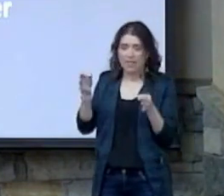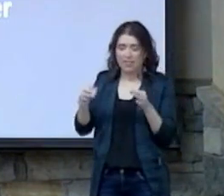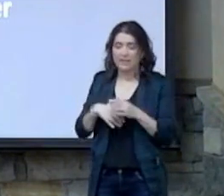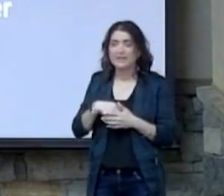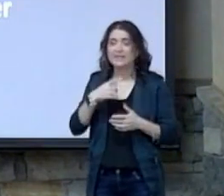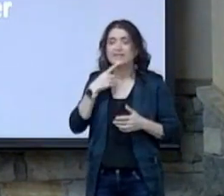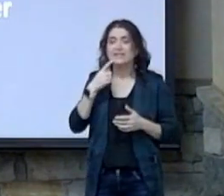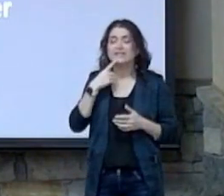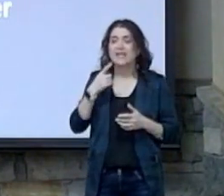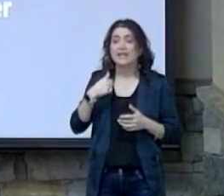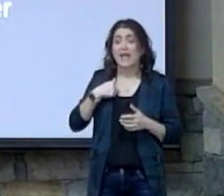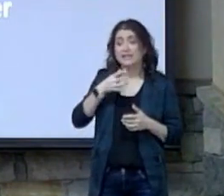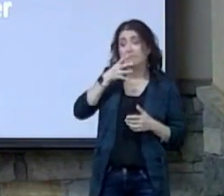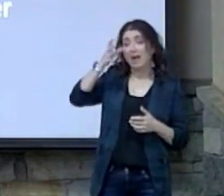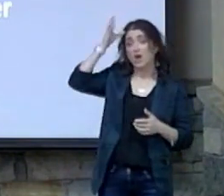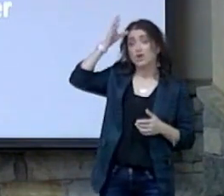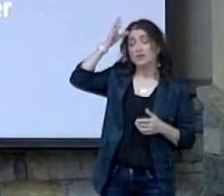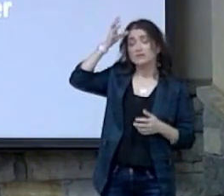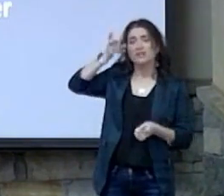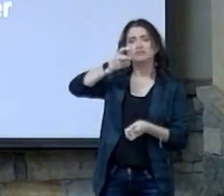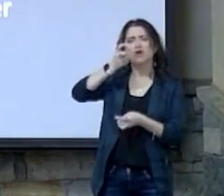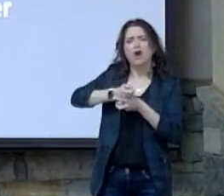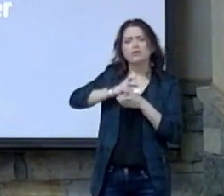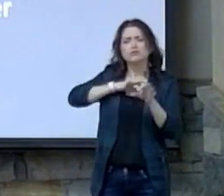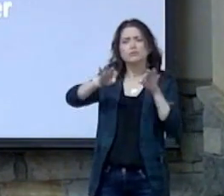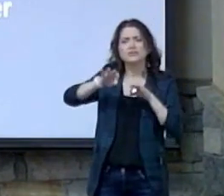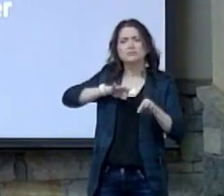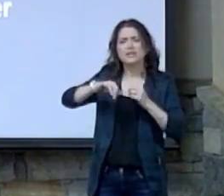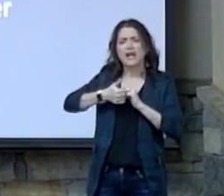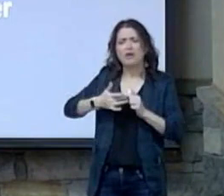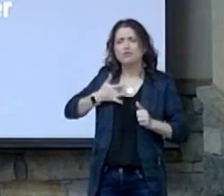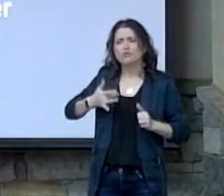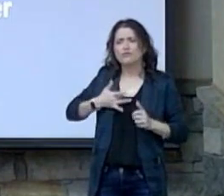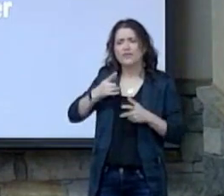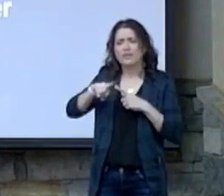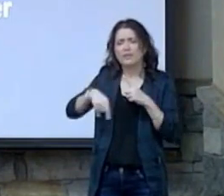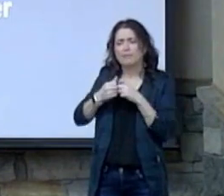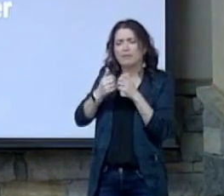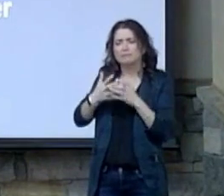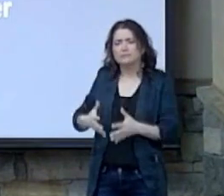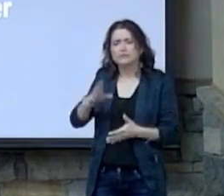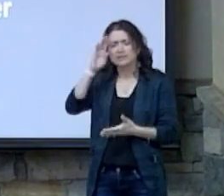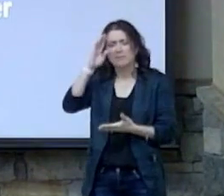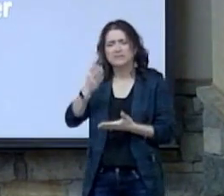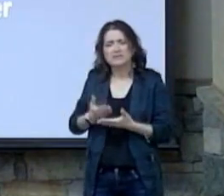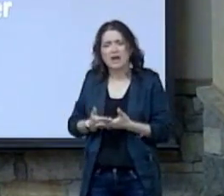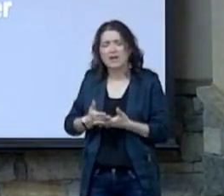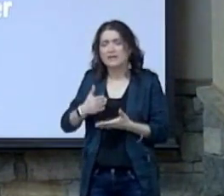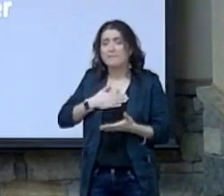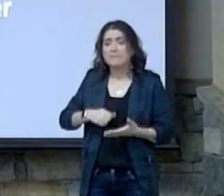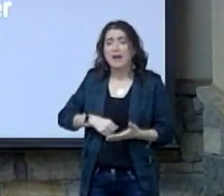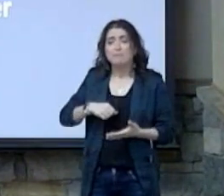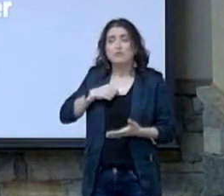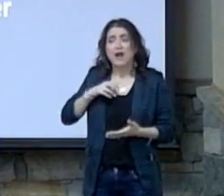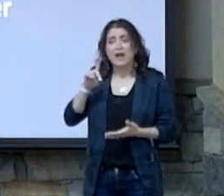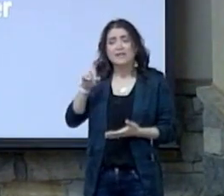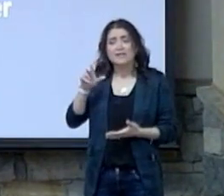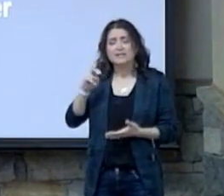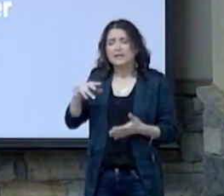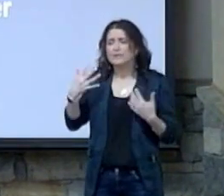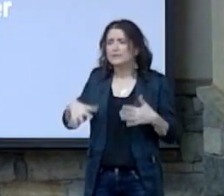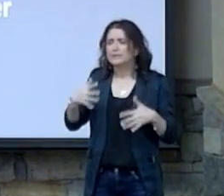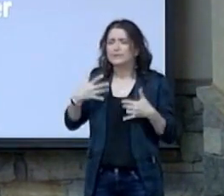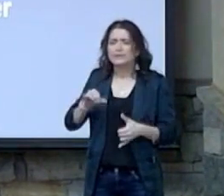He said, as a parent, it's hard to explain how you feel about losing your son. My pride in Dan was